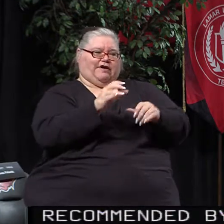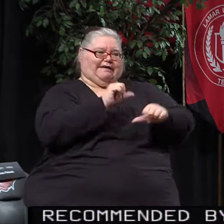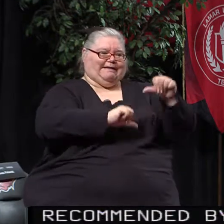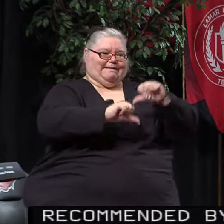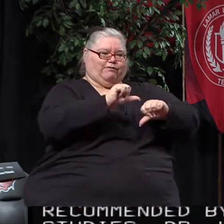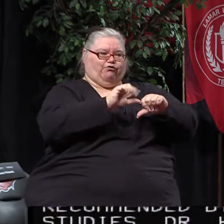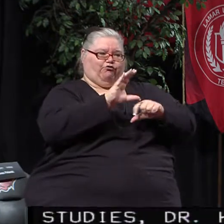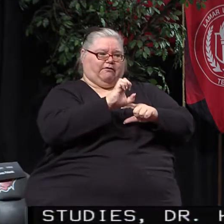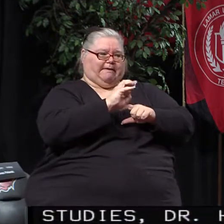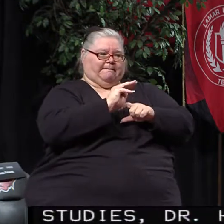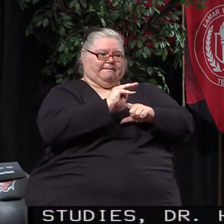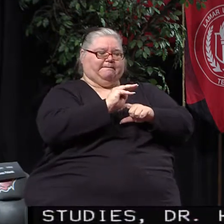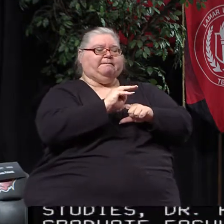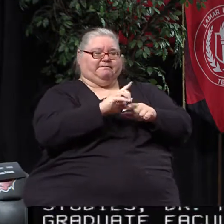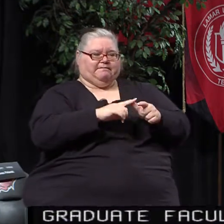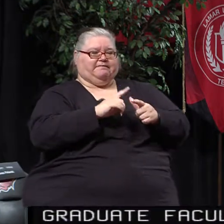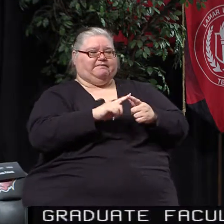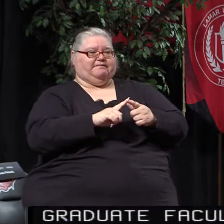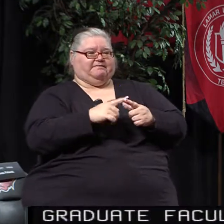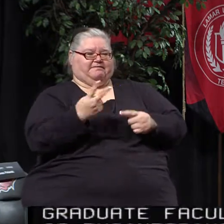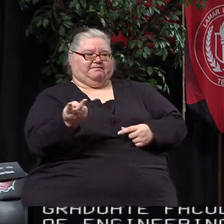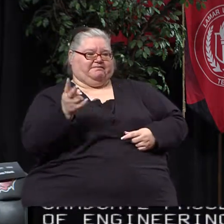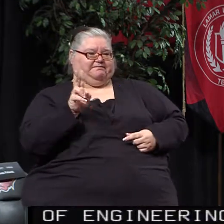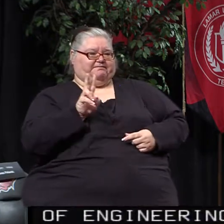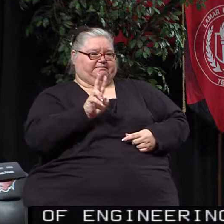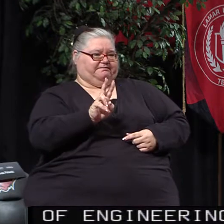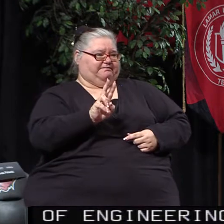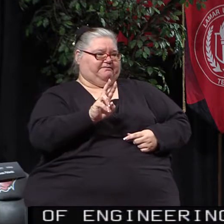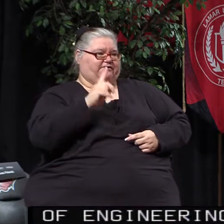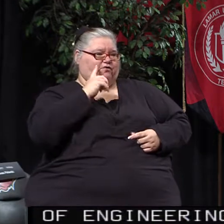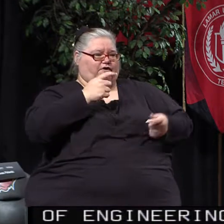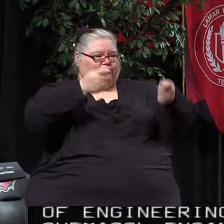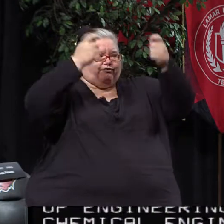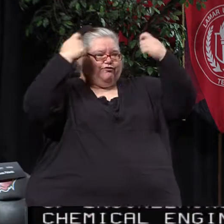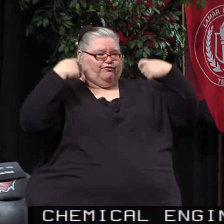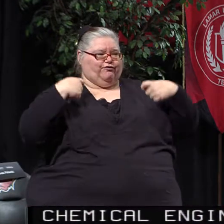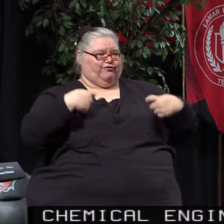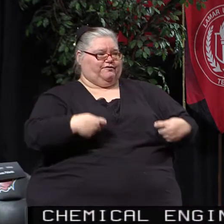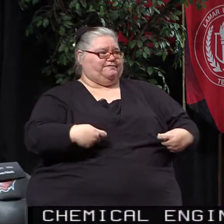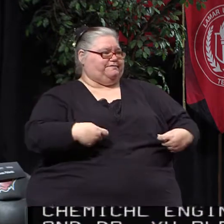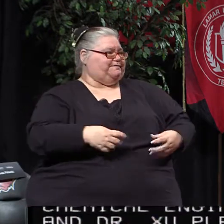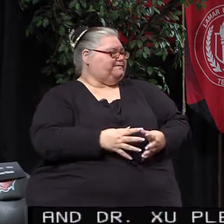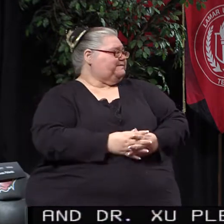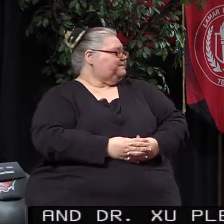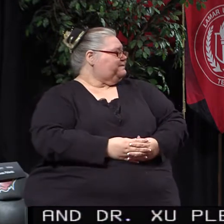Engineering. Mr. Curley and Dr. Shu, please come to the platform for the hooding ceremony.